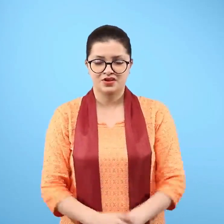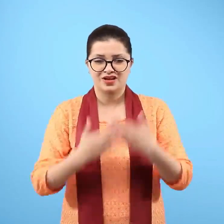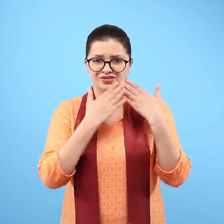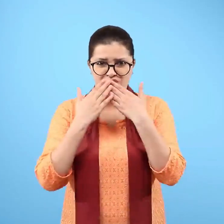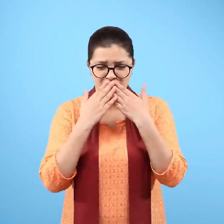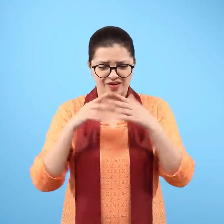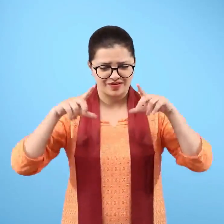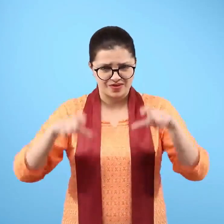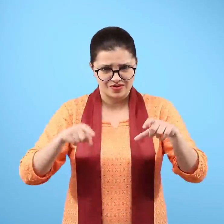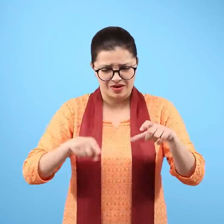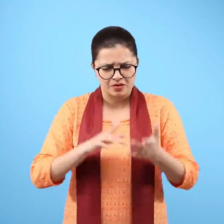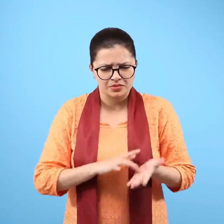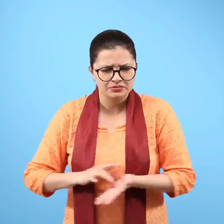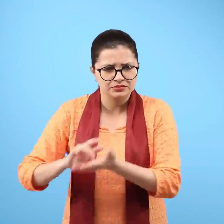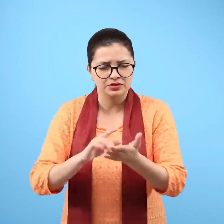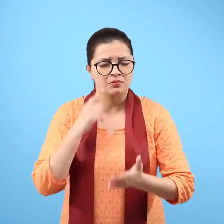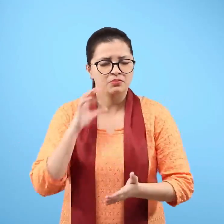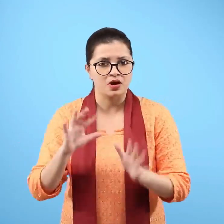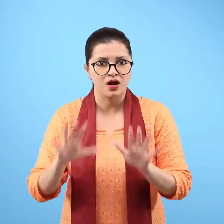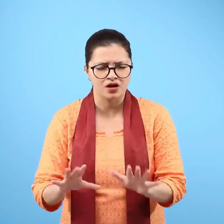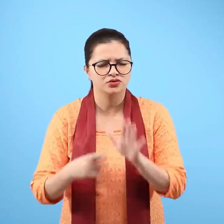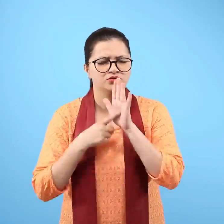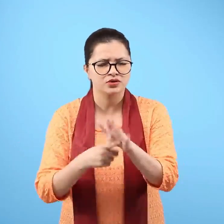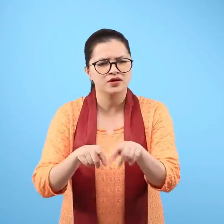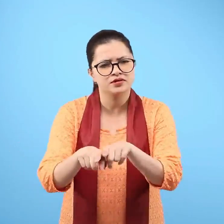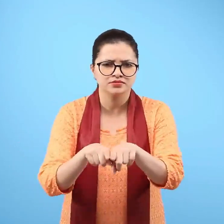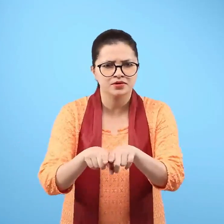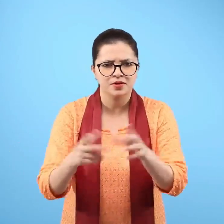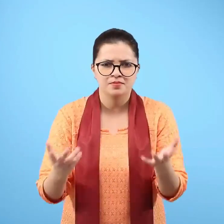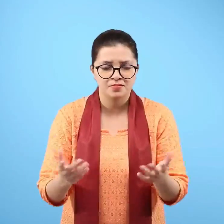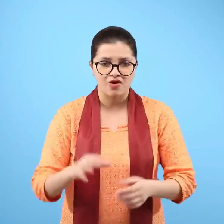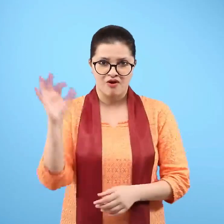We see the important places in school like office,